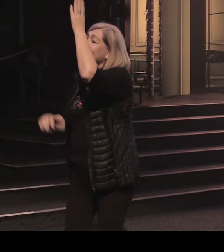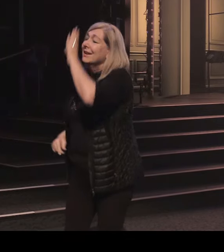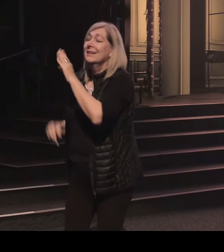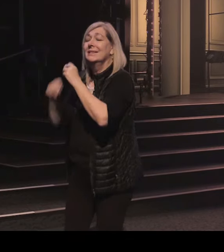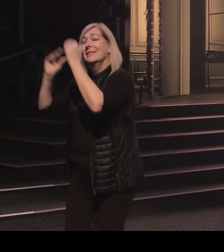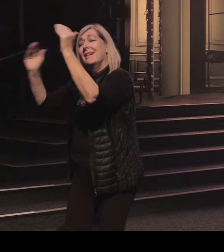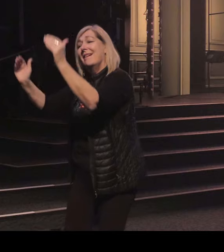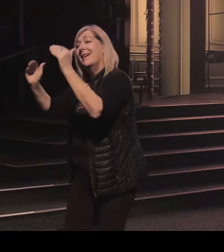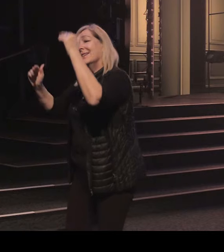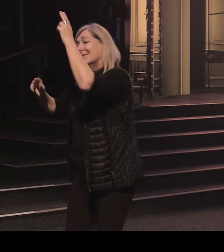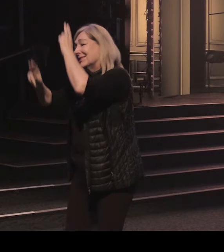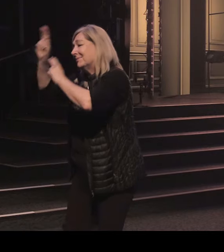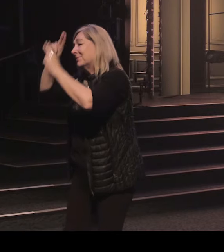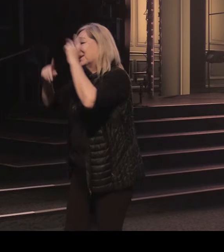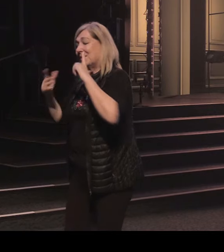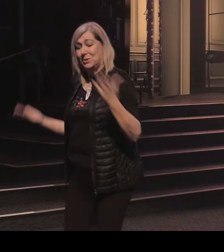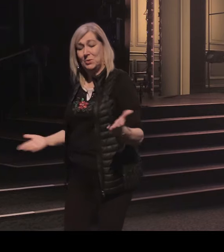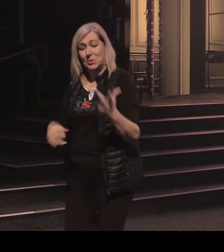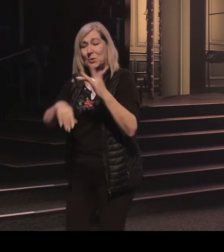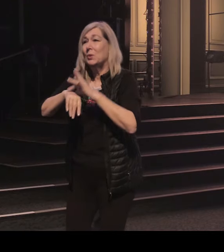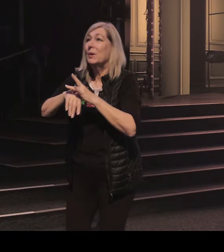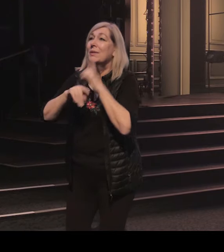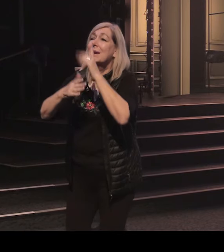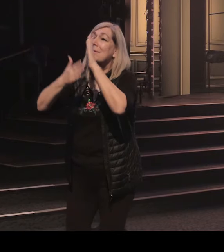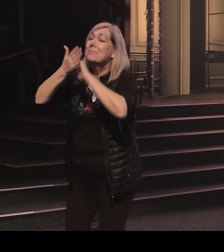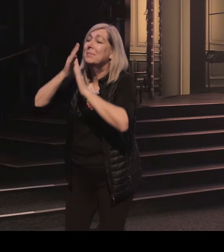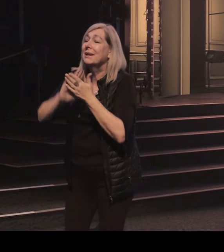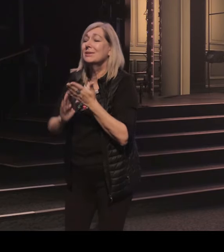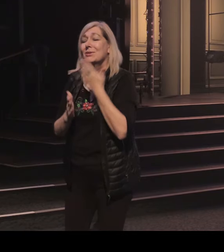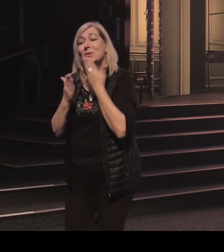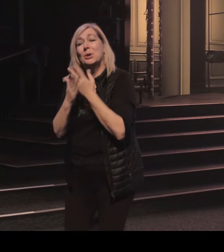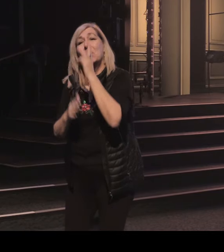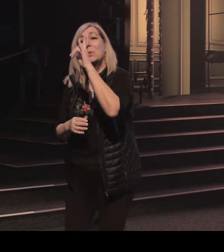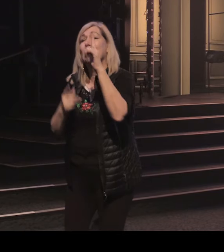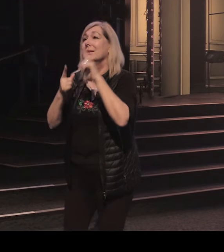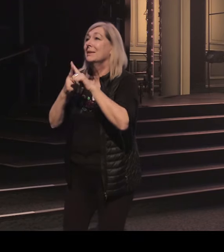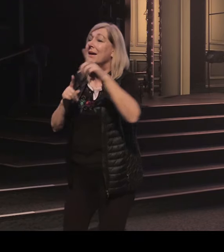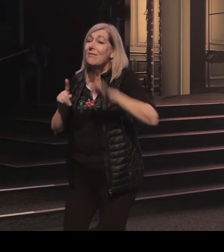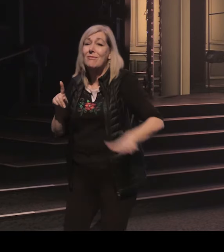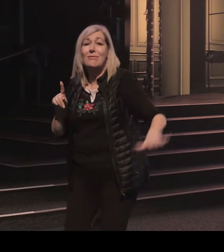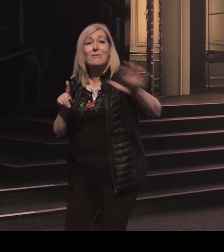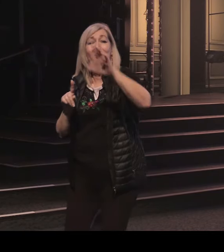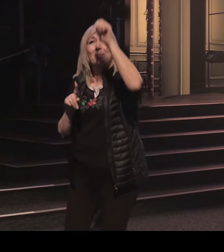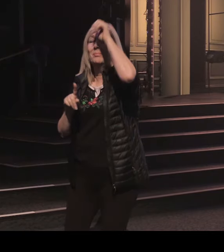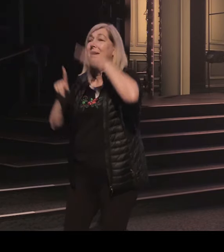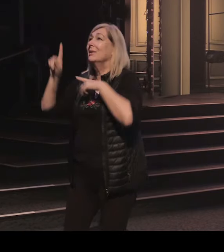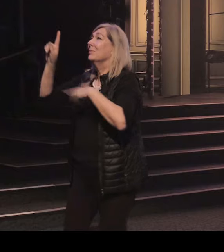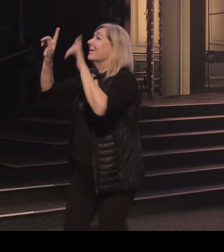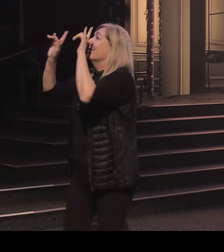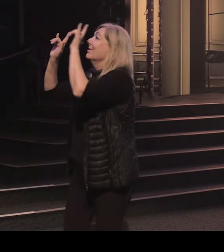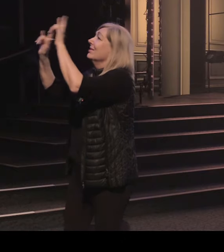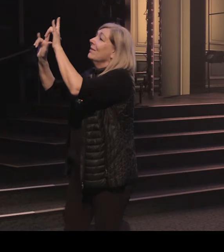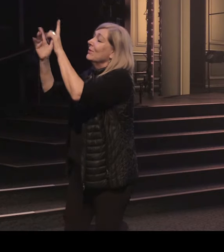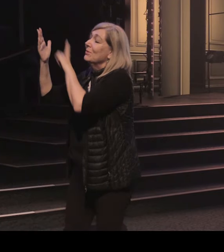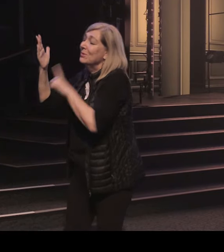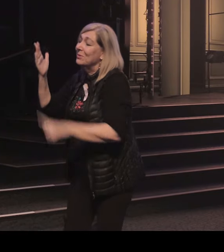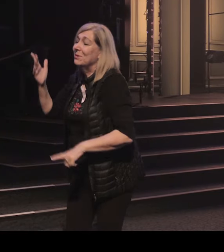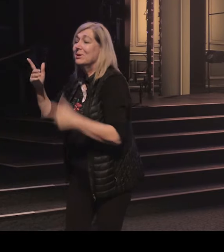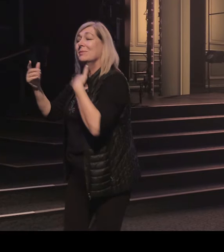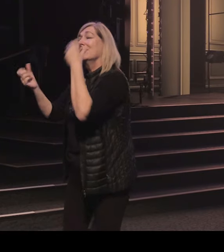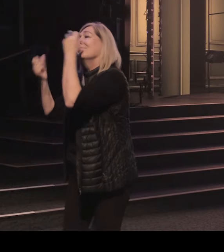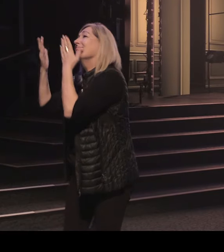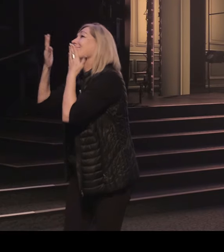highest, and on earth peace, goodwill toward men." Lord, we love you, we praise you, we